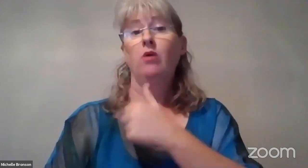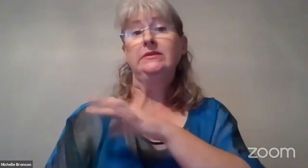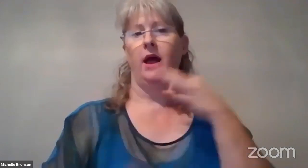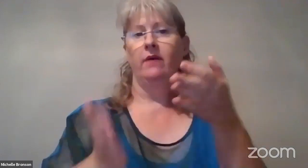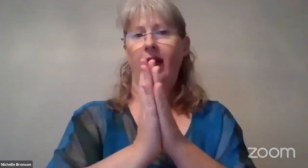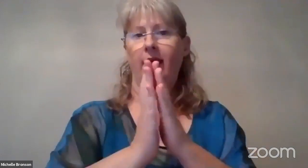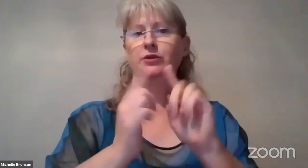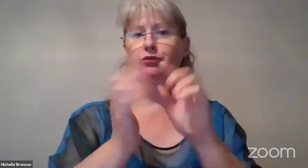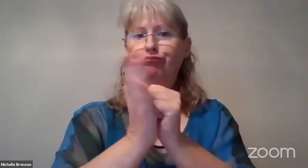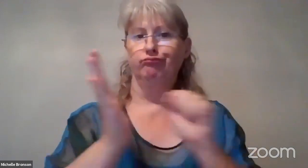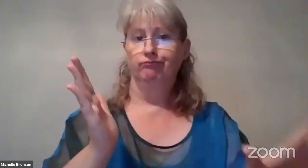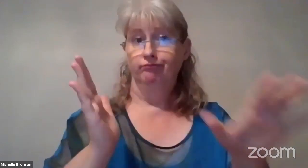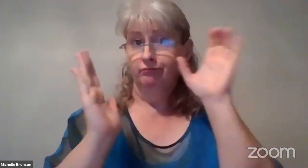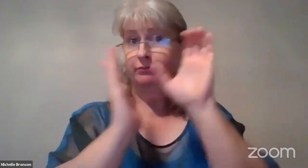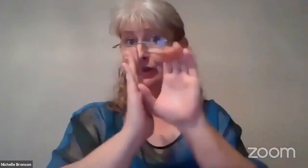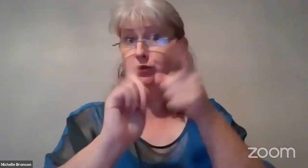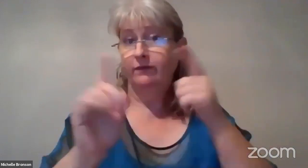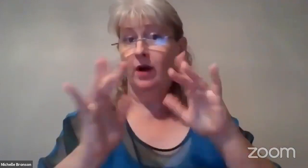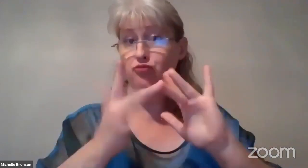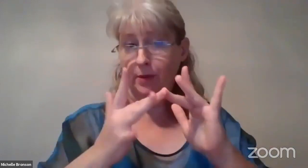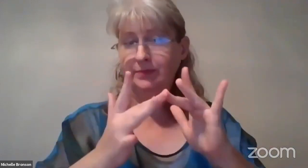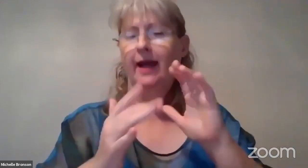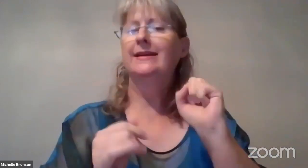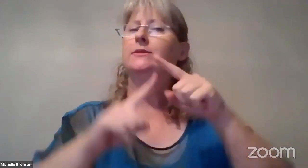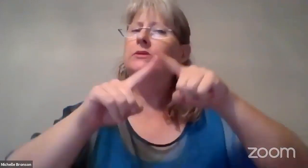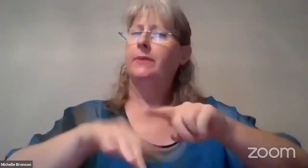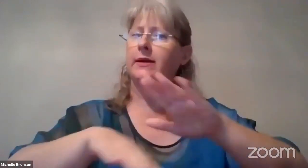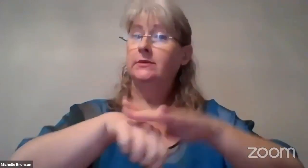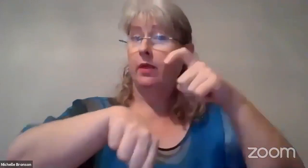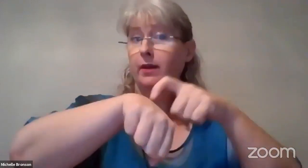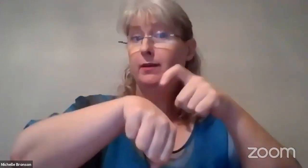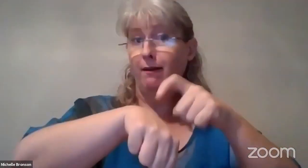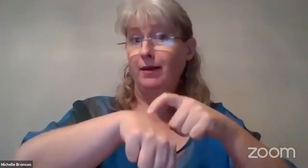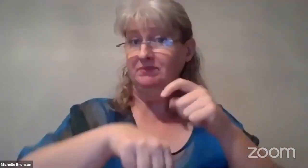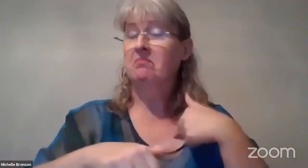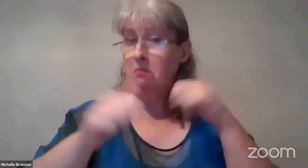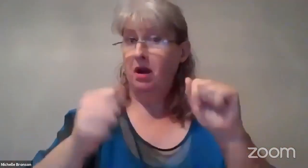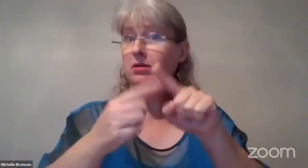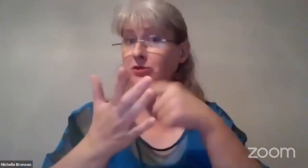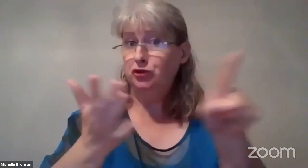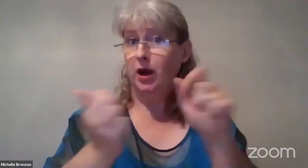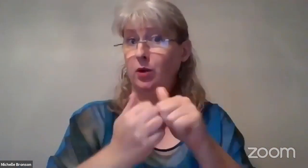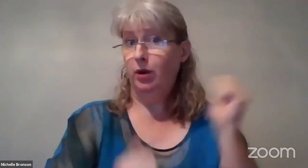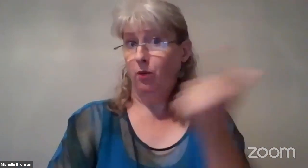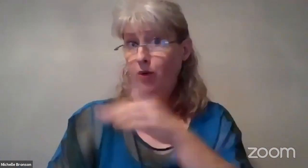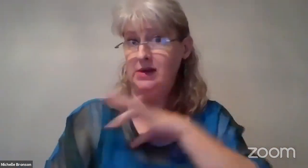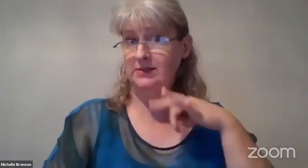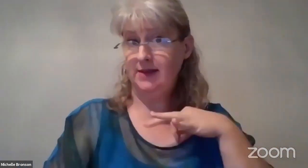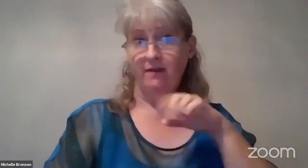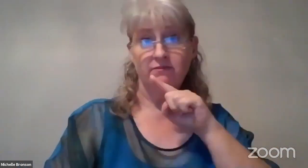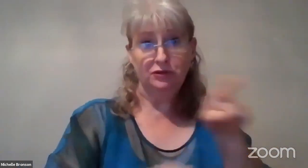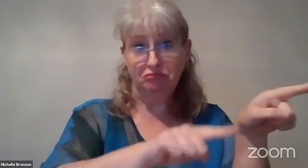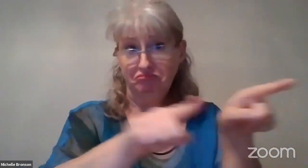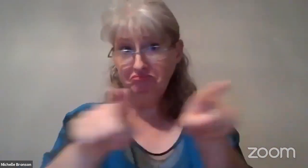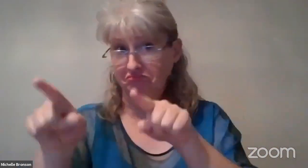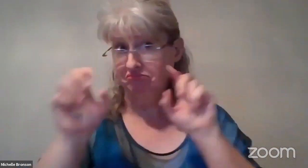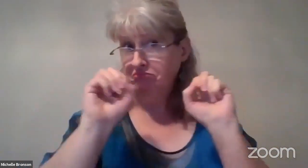stalking and things of that sort. And they asked to have their pictures removed. So it really depends on the time, but I can check with